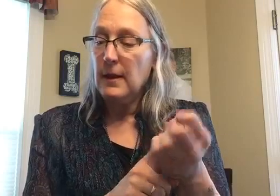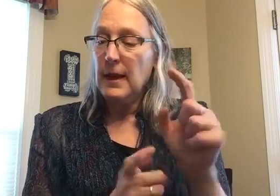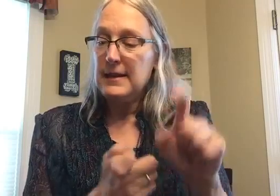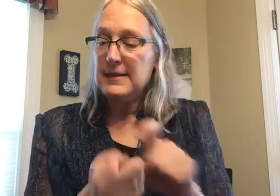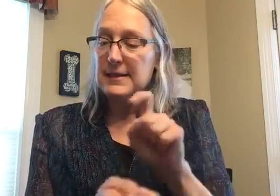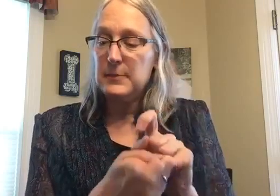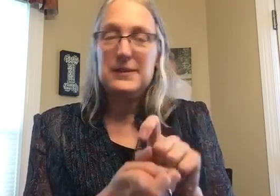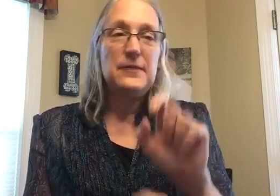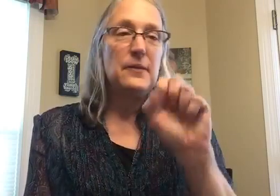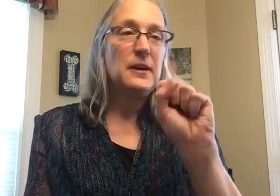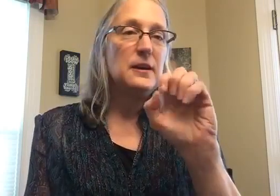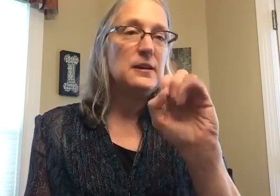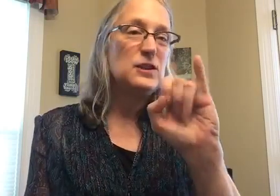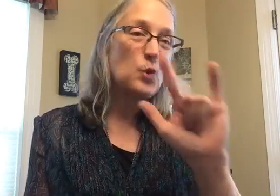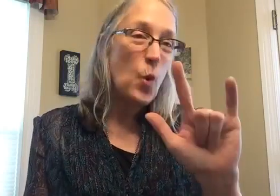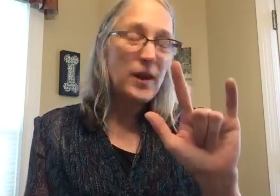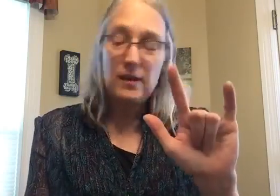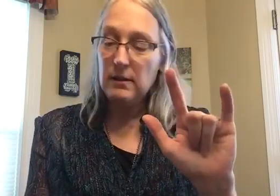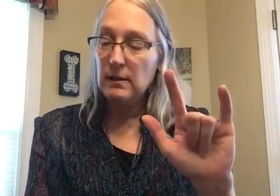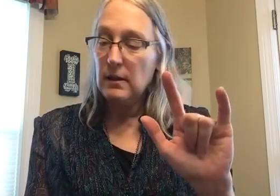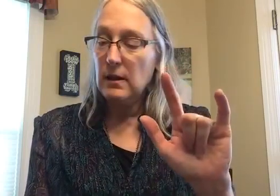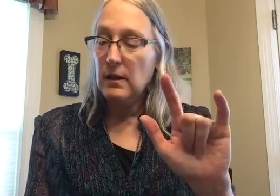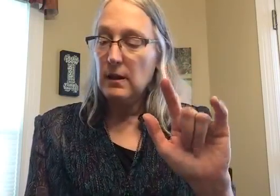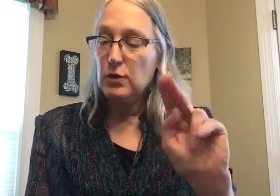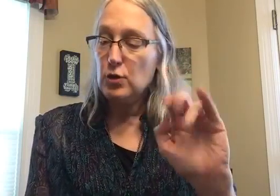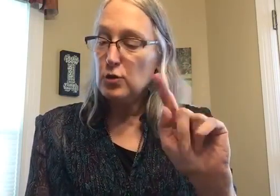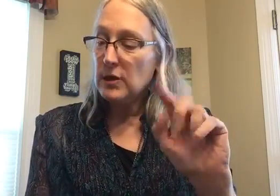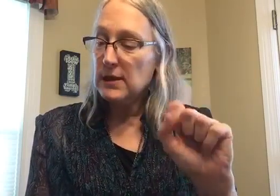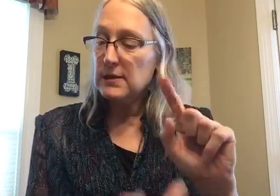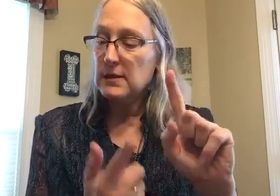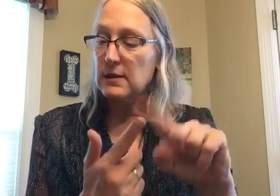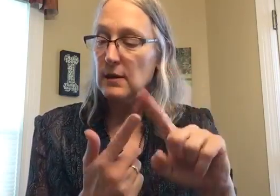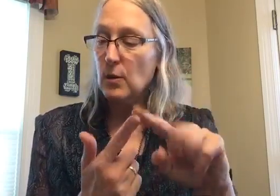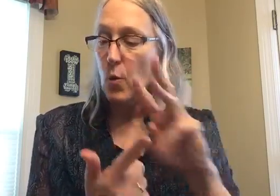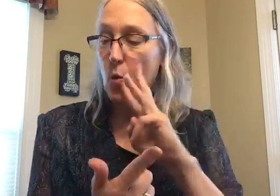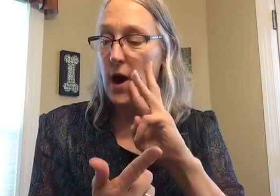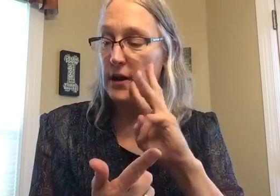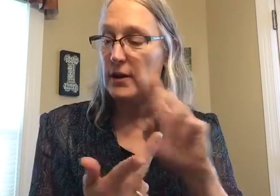needs a specific soil, nutrients, water,